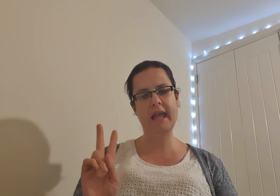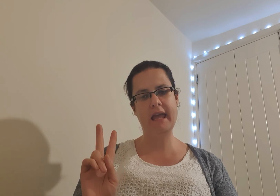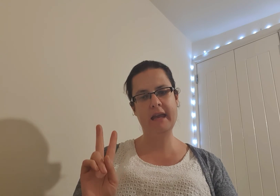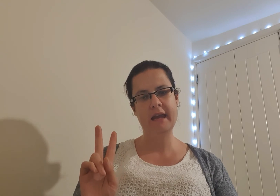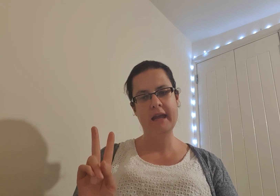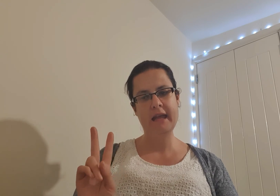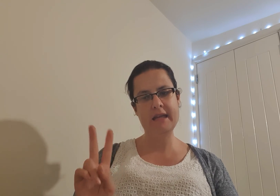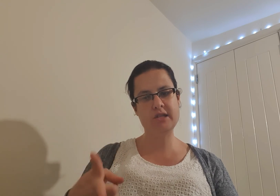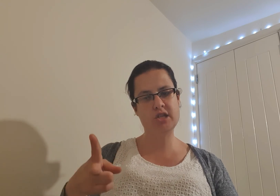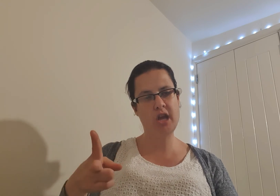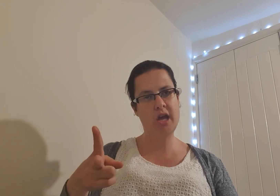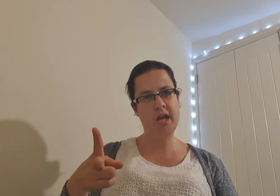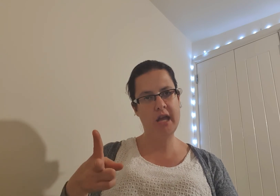begin his journey